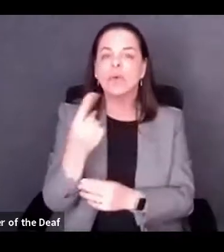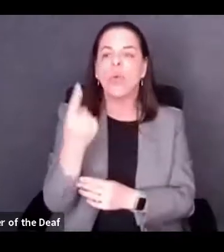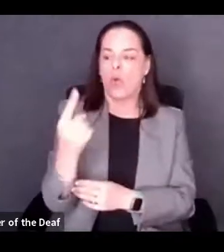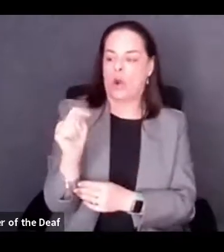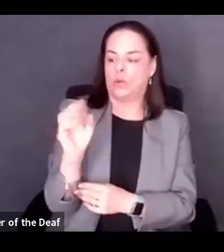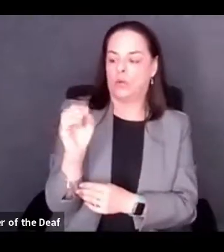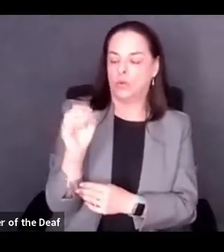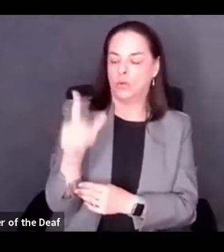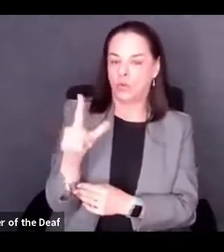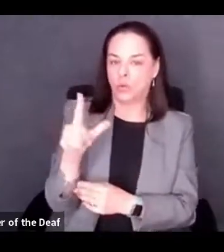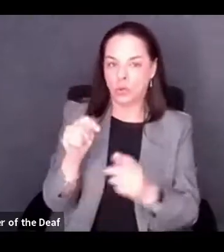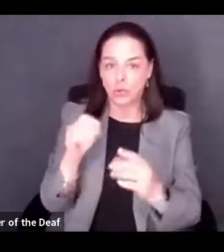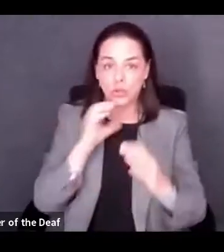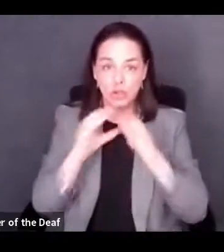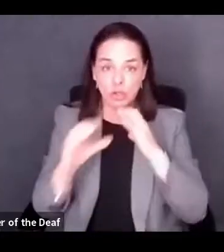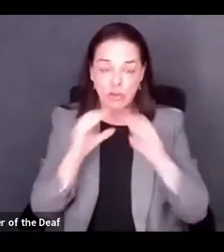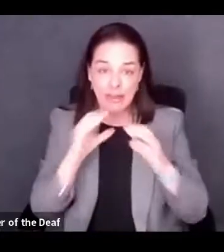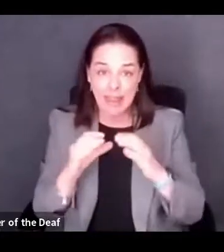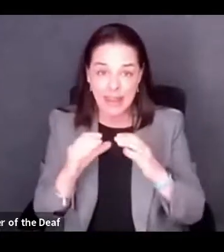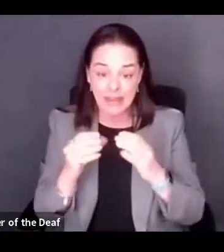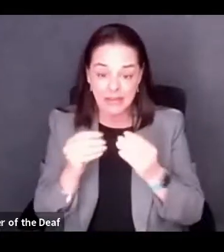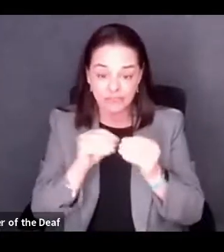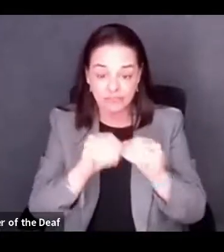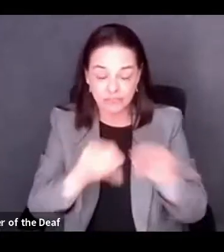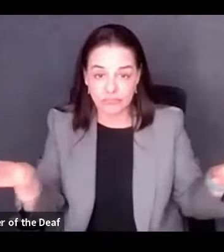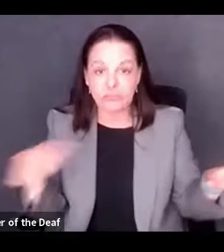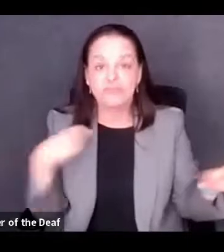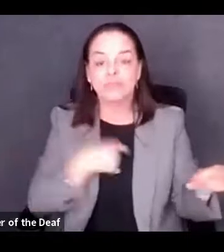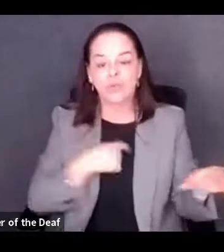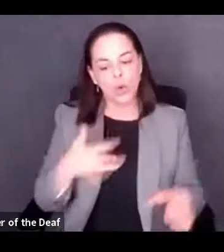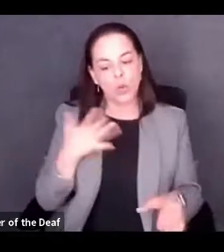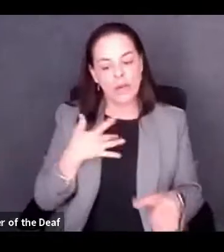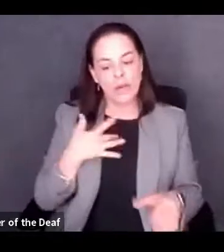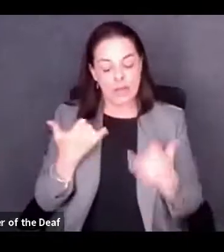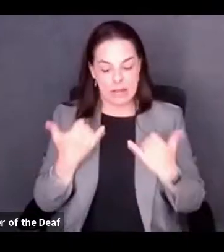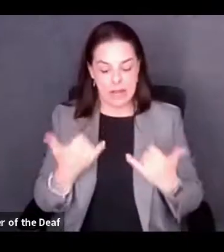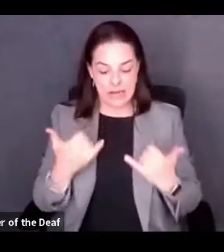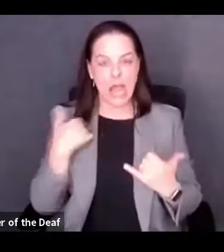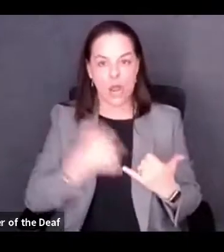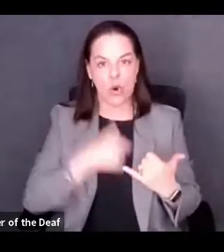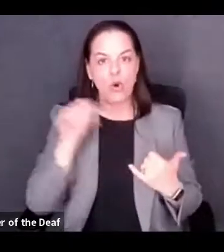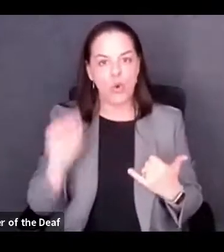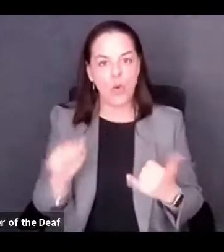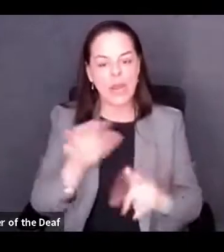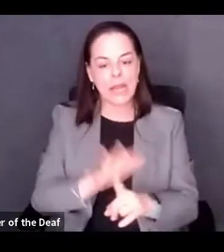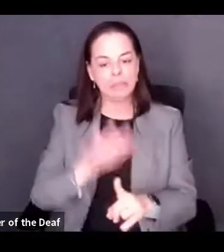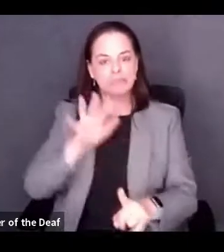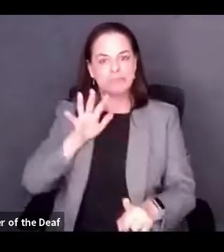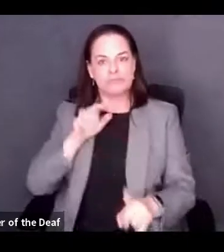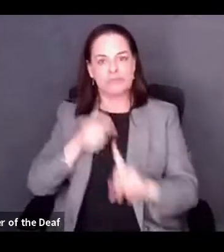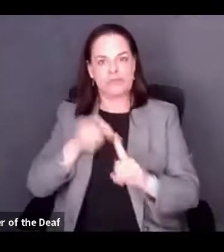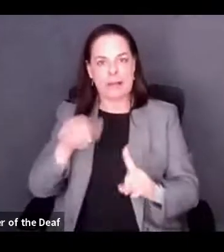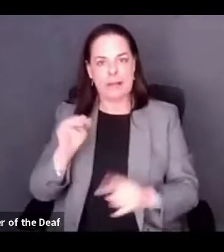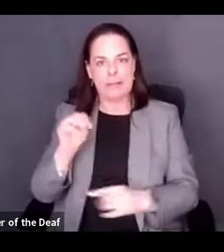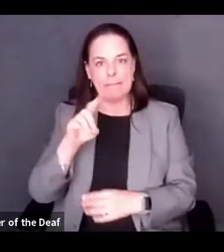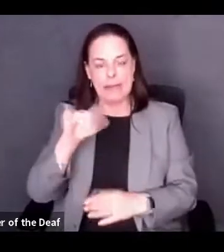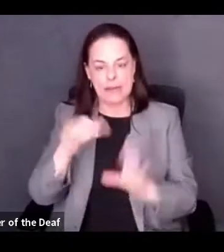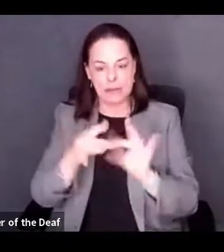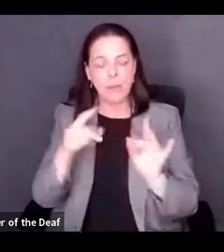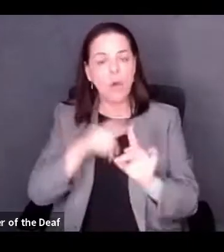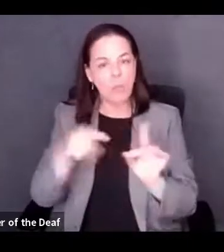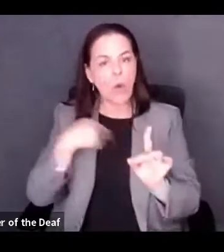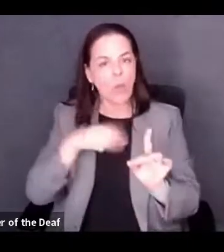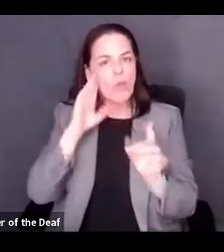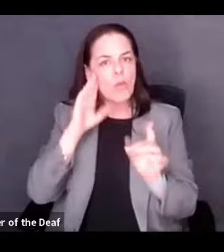our toolbox for communication. And we do feel like we're at a point where we can step back from these, but we will still continue putting